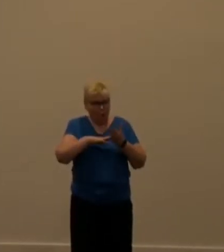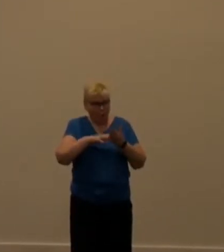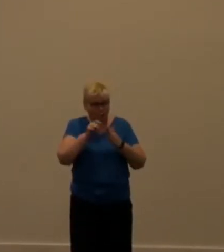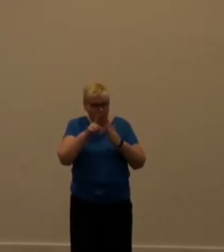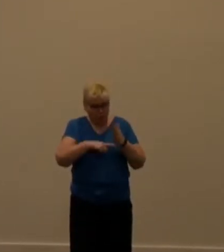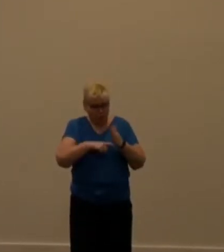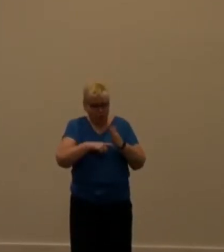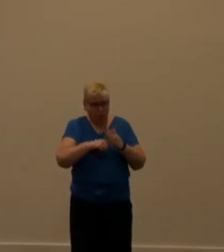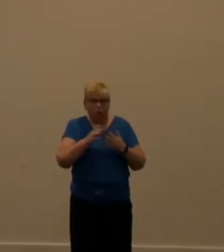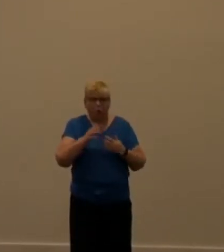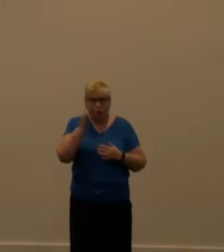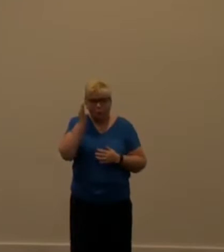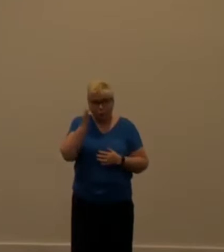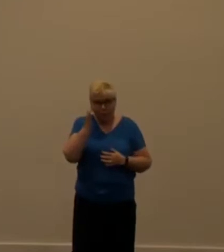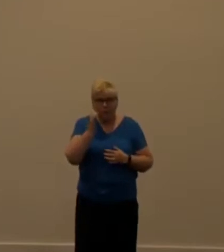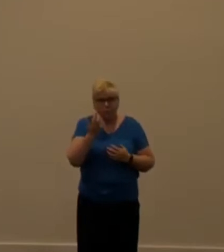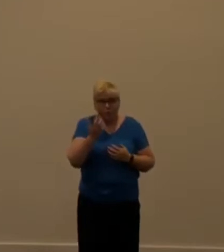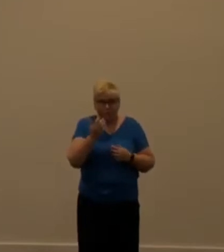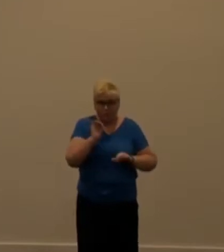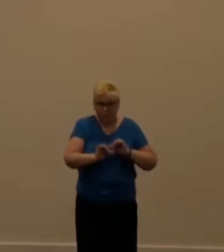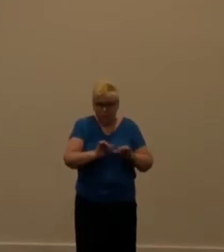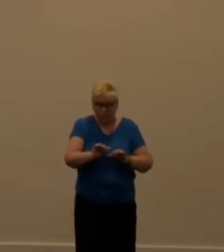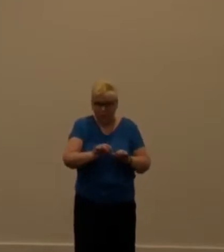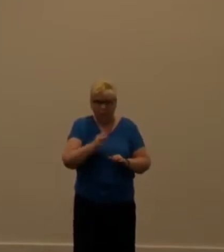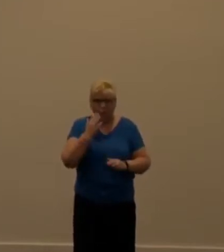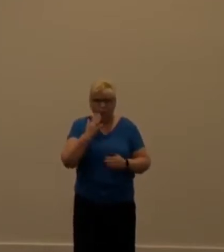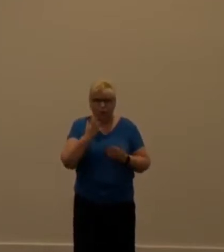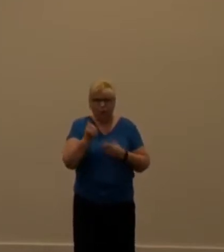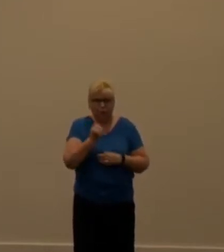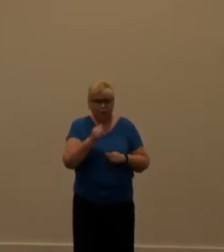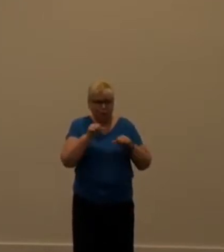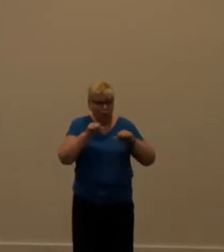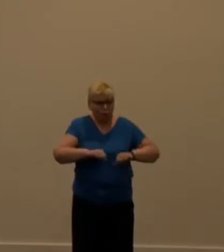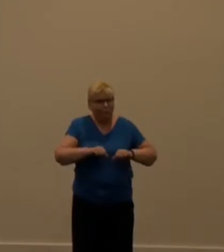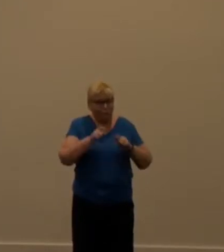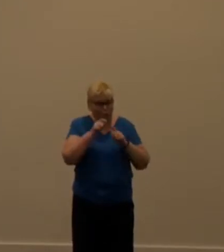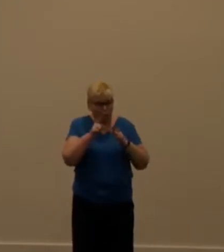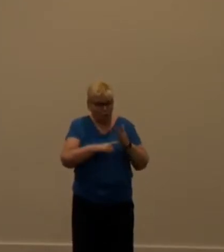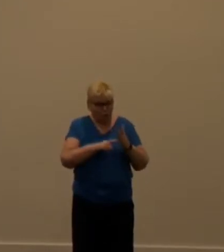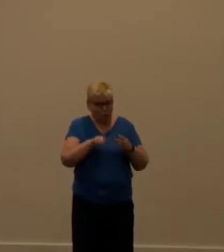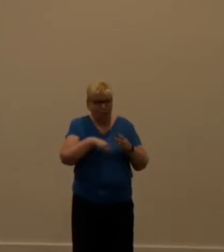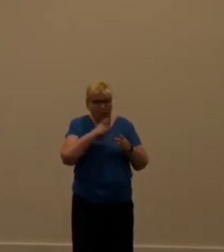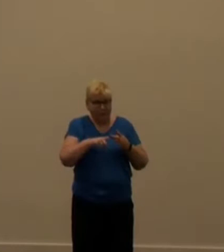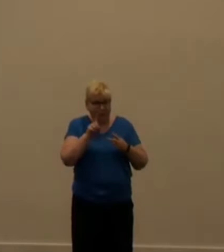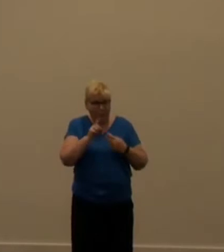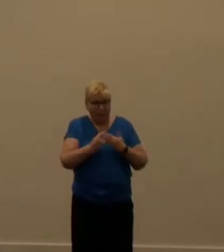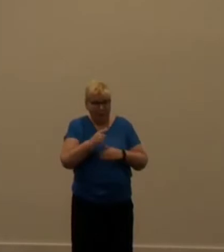the process when you figure out to get the approvals for your project, and then what happens